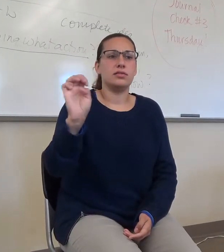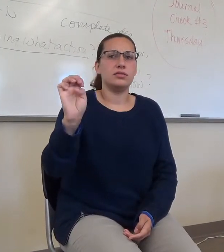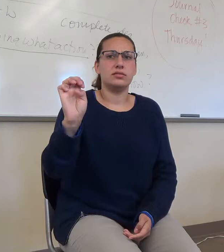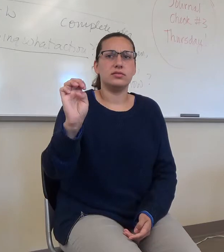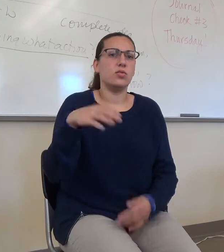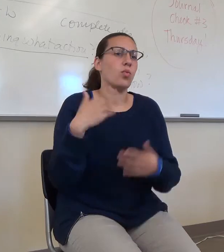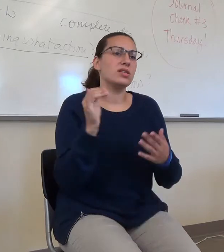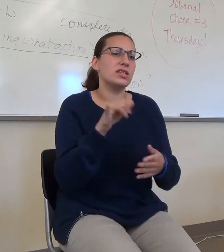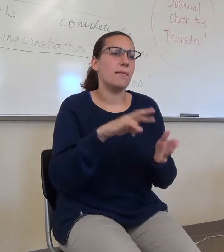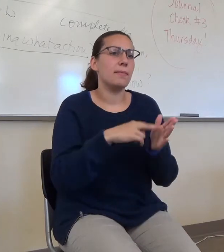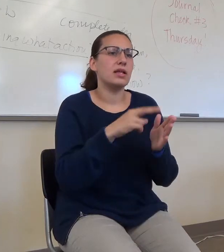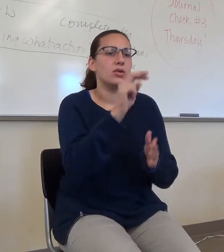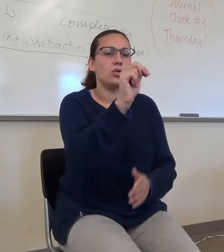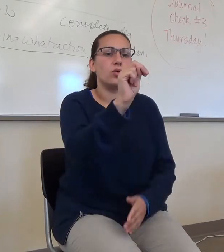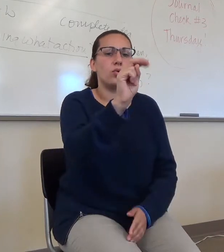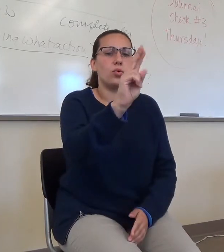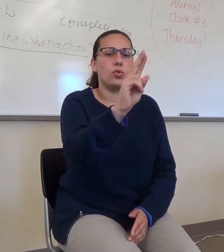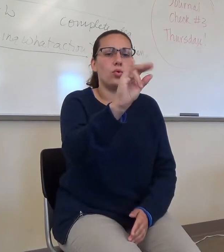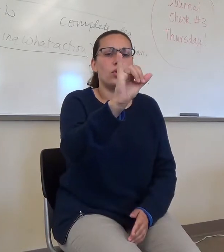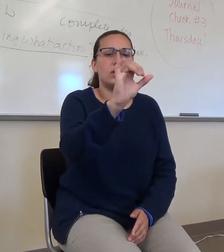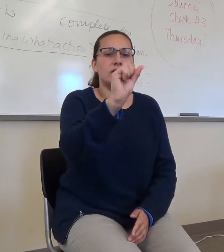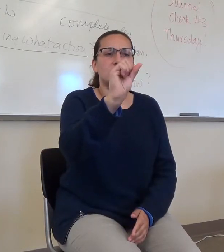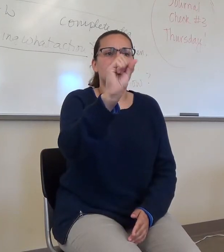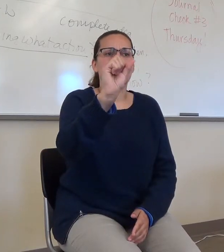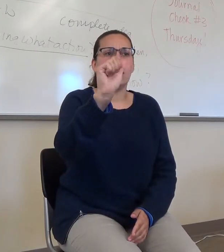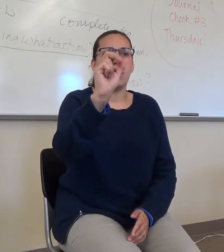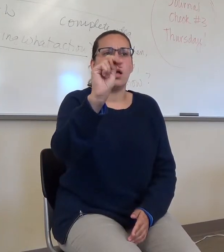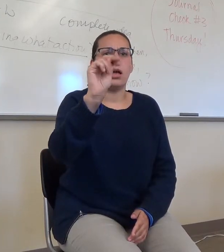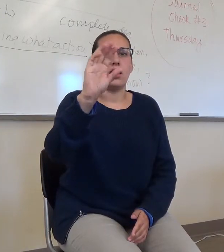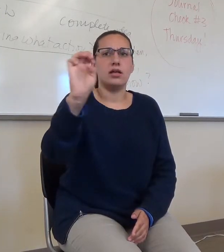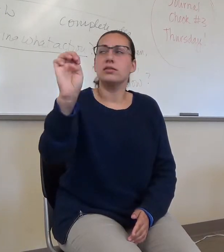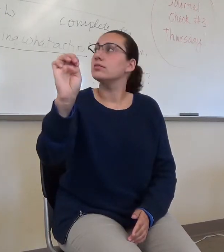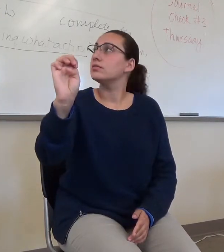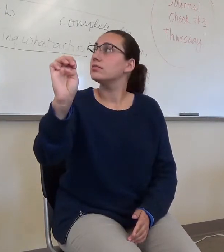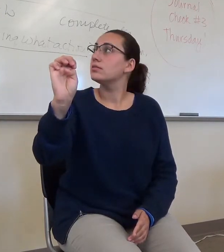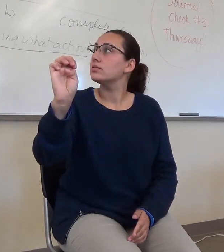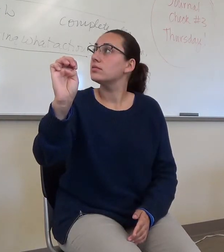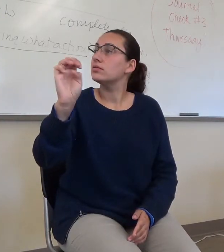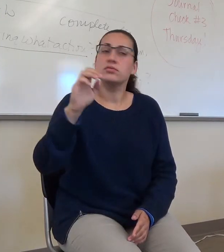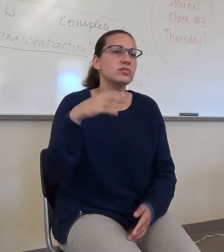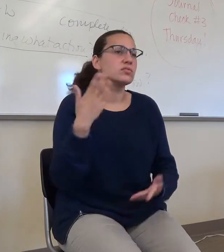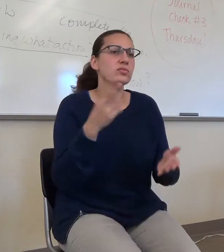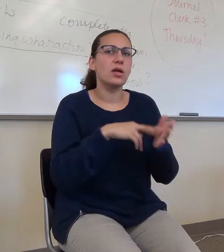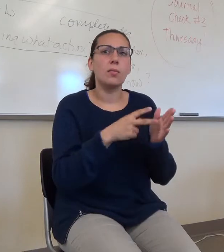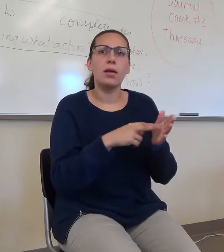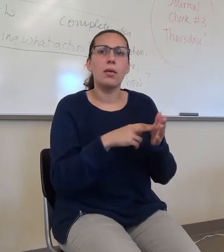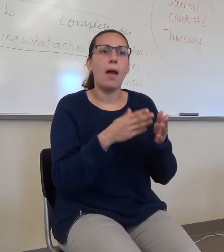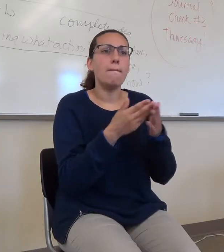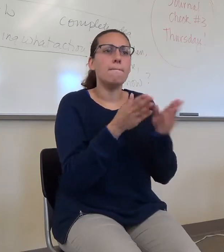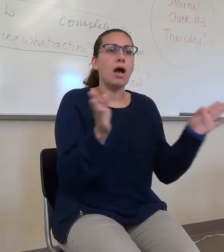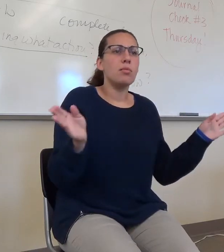What does that mean? The city of Chicago followed in New Orleans' footsteps, filing a public nuisance